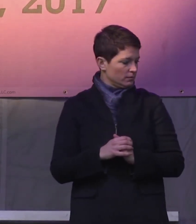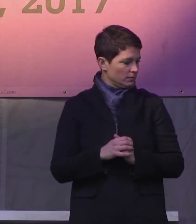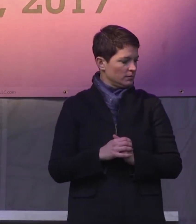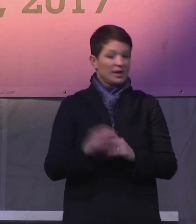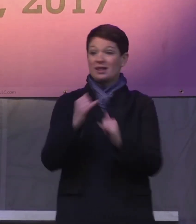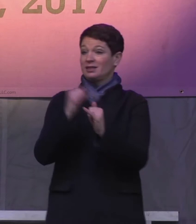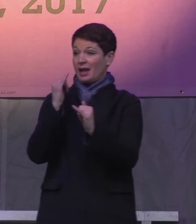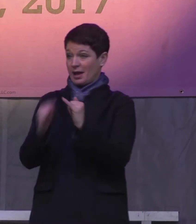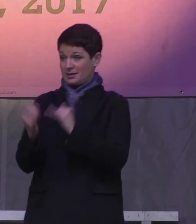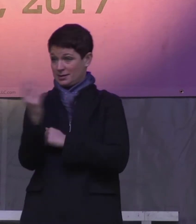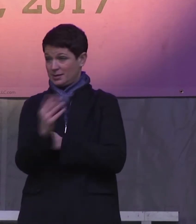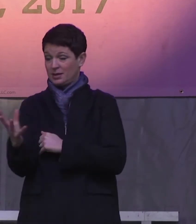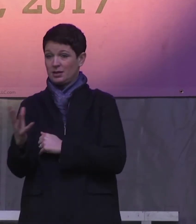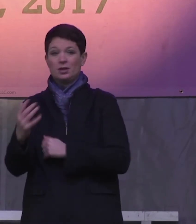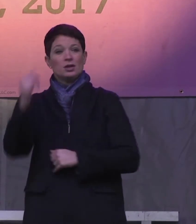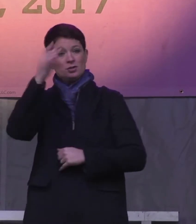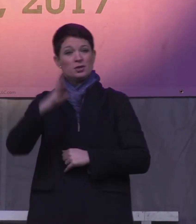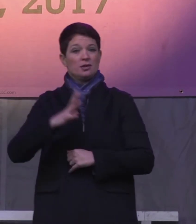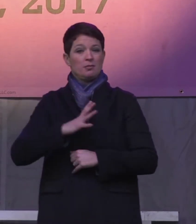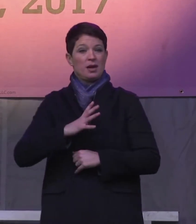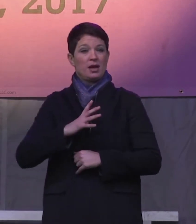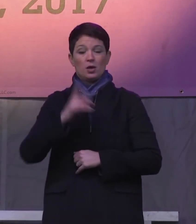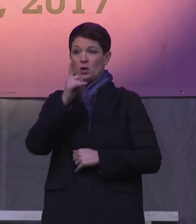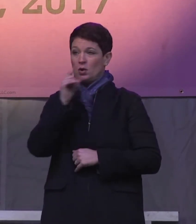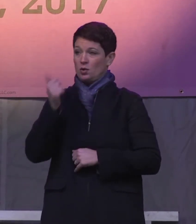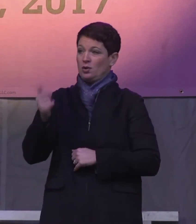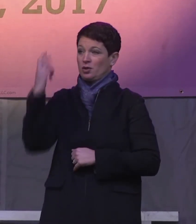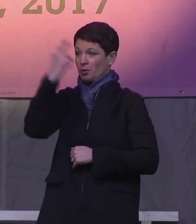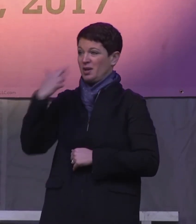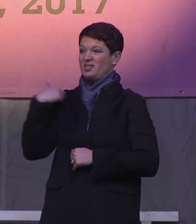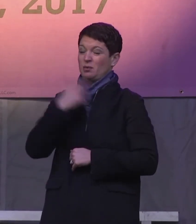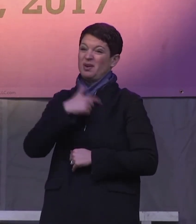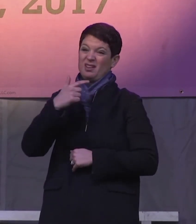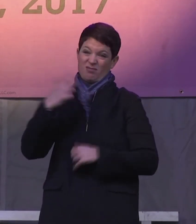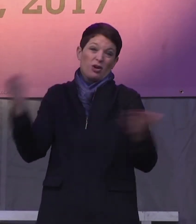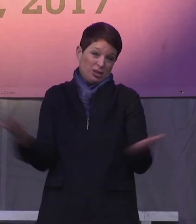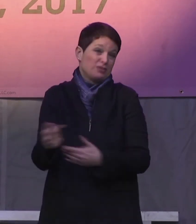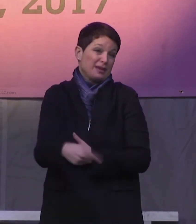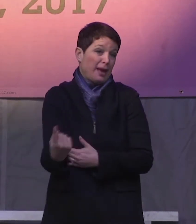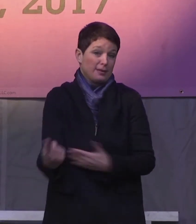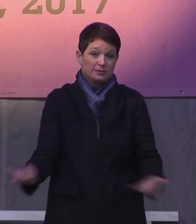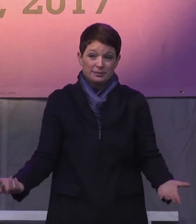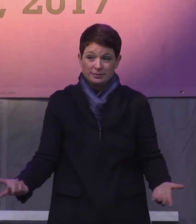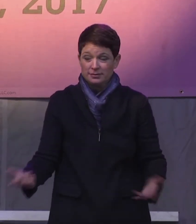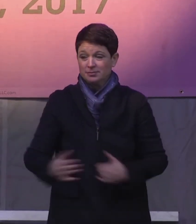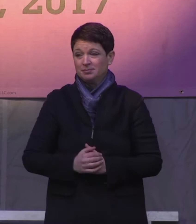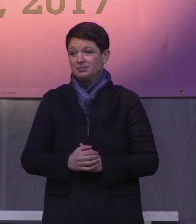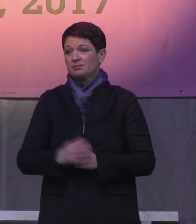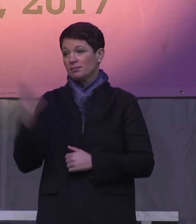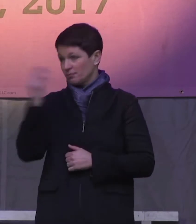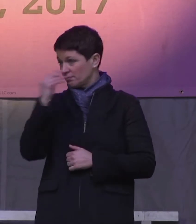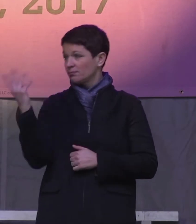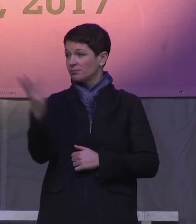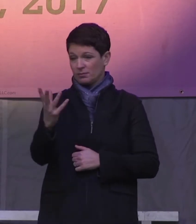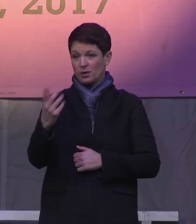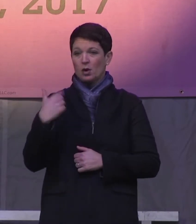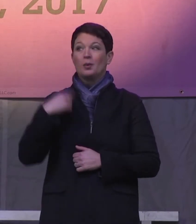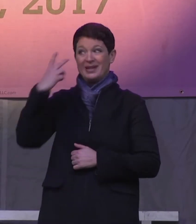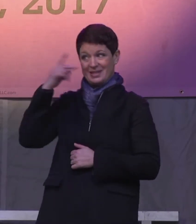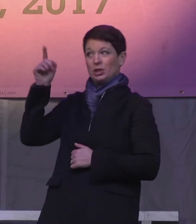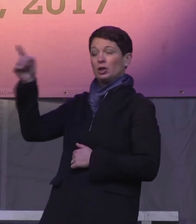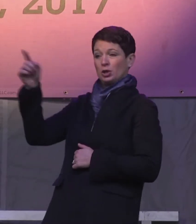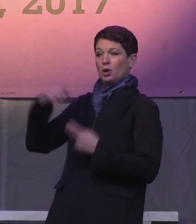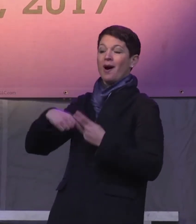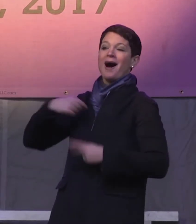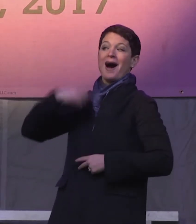And lastly, to the men who are the reason we have to be here today, I want you to know that we see you,